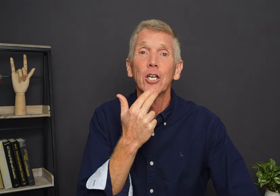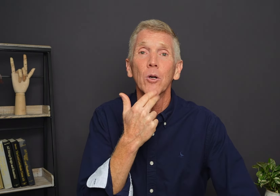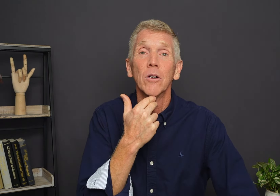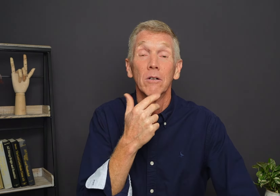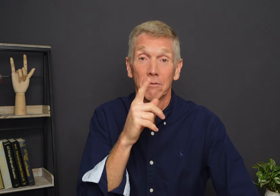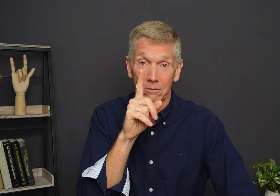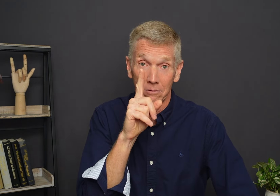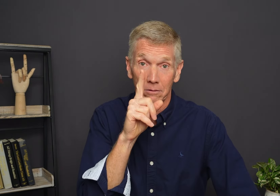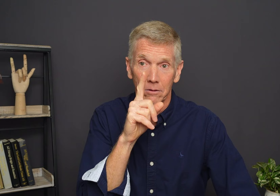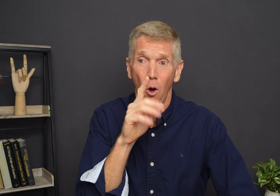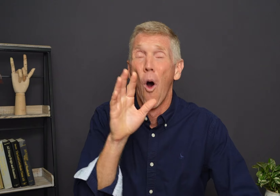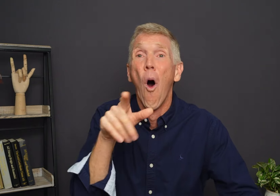cute.